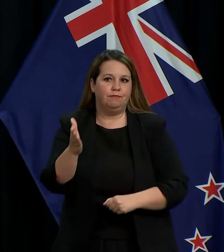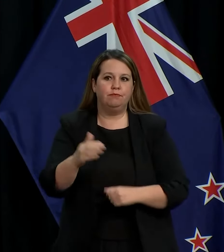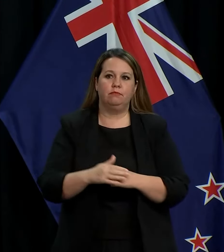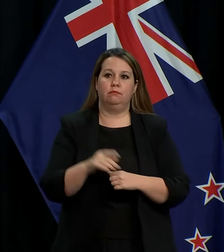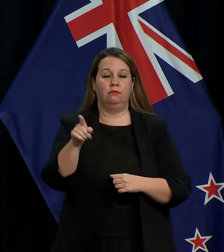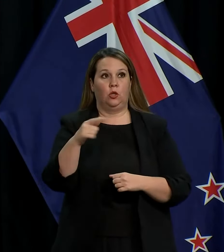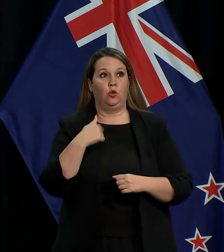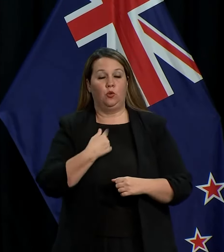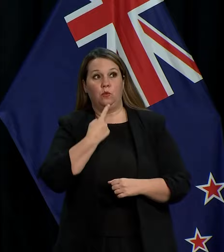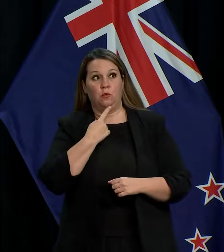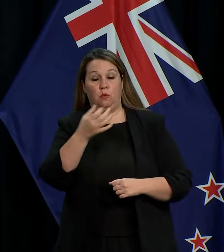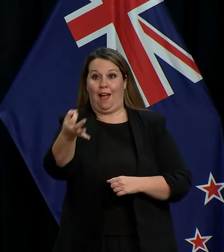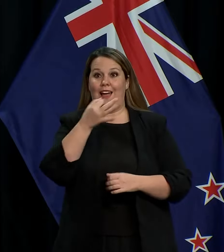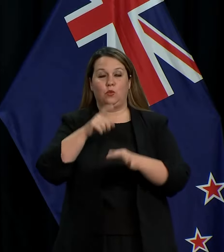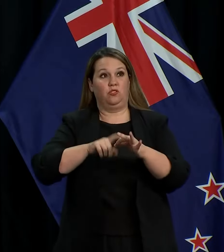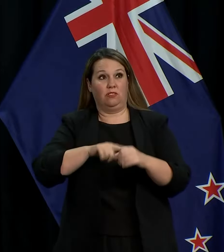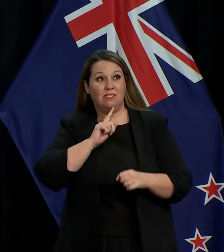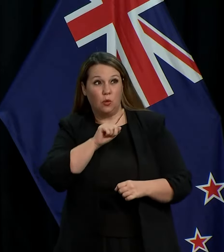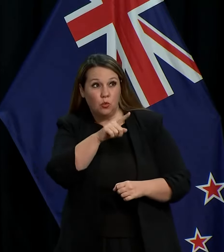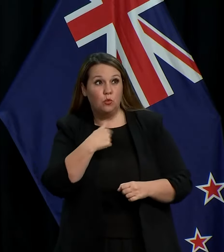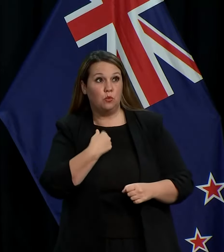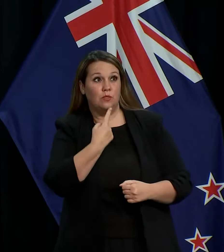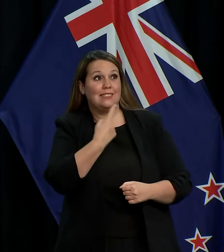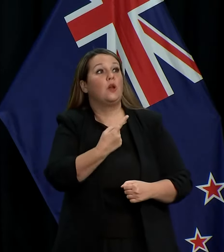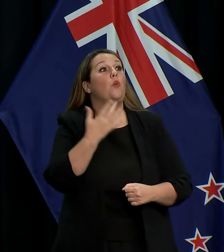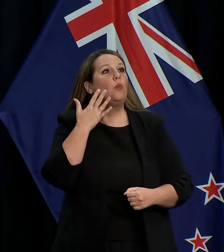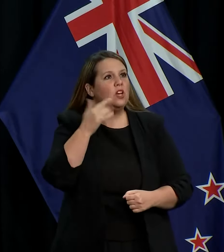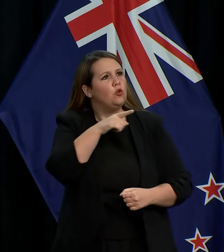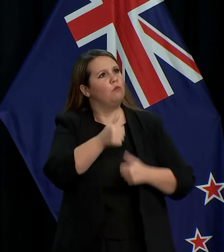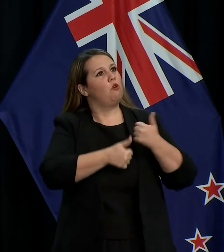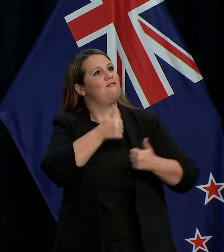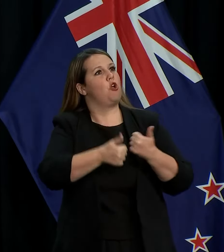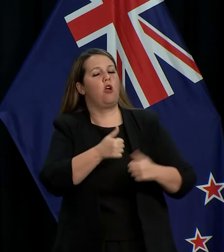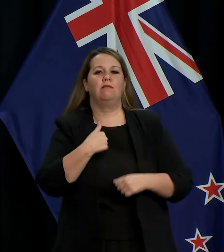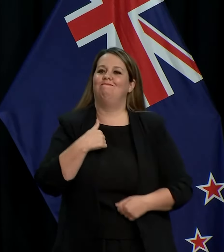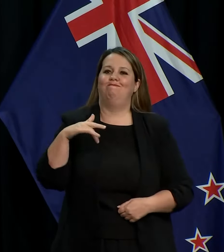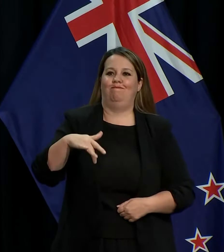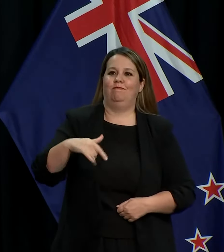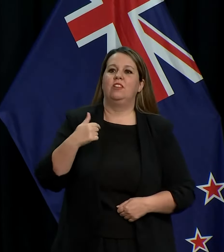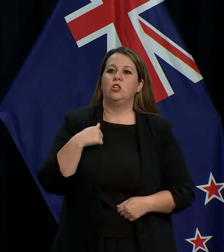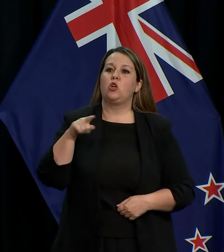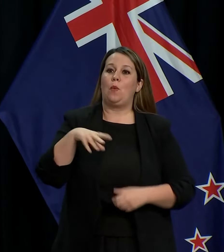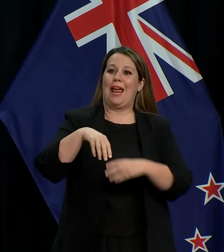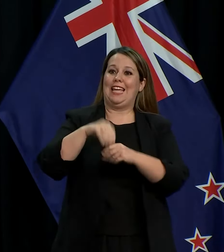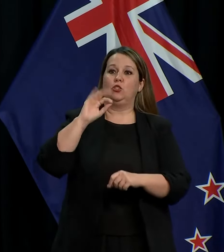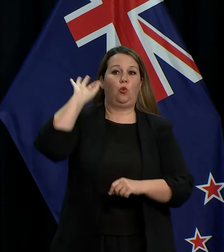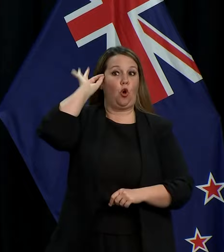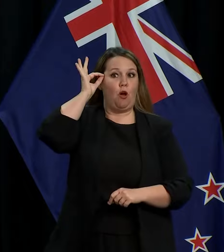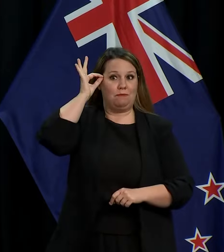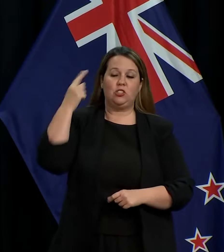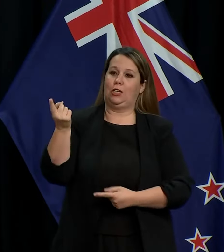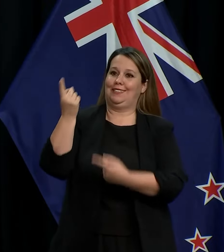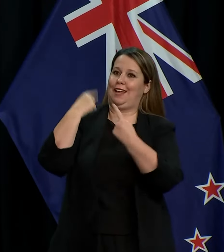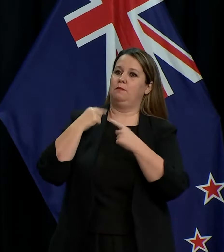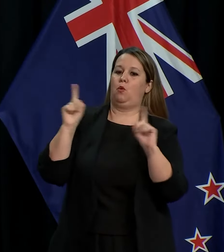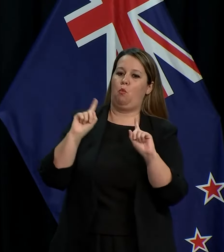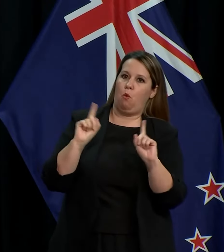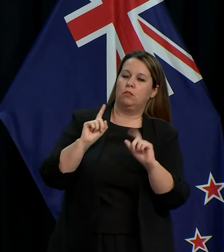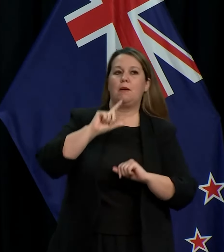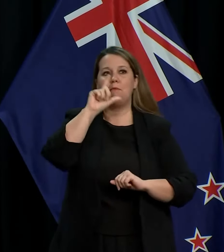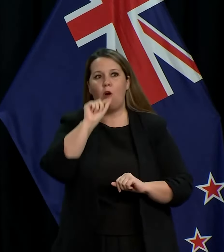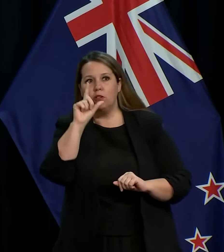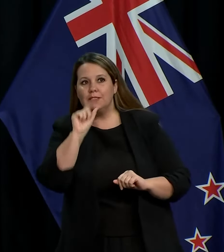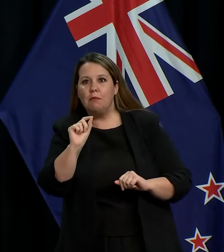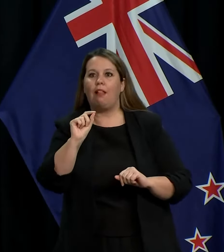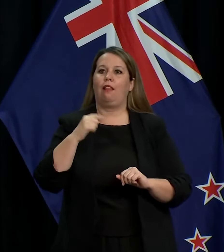No, not at this stage. I'll do that in very short order. This is very much a straight bat. The Electoral Commission tell us what's possible, tell us what they